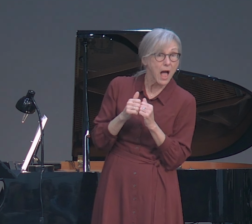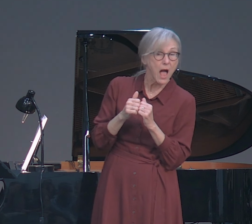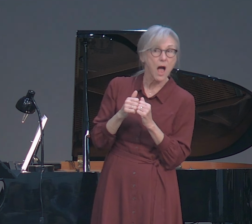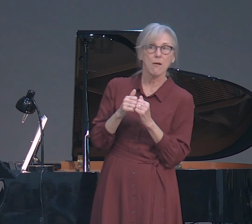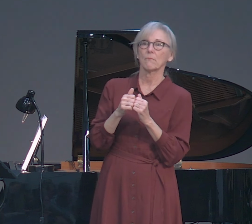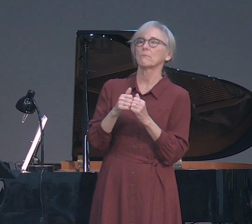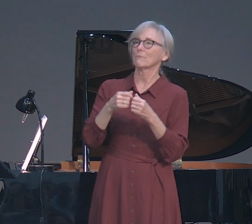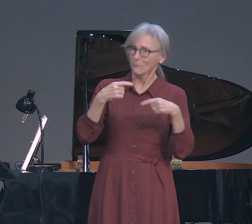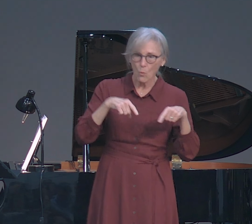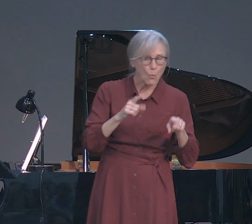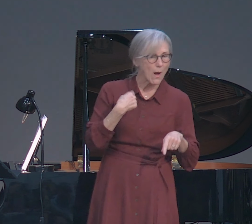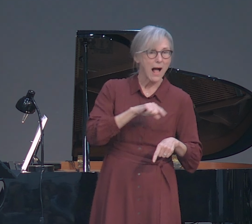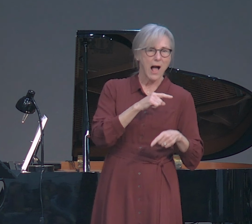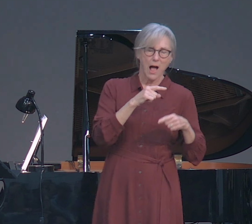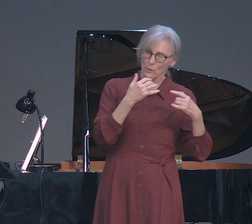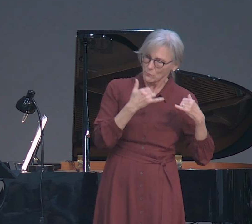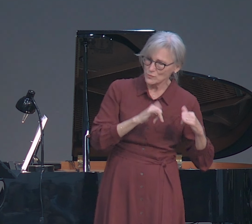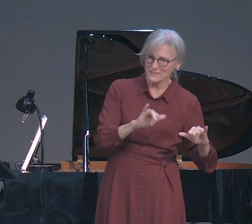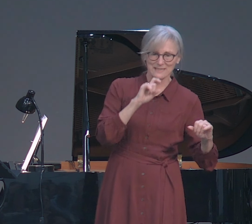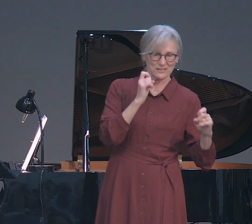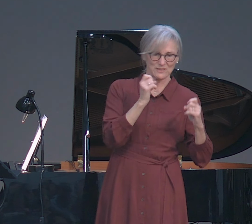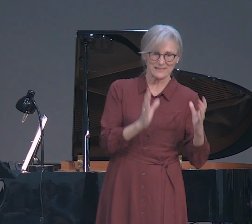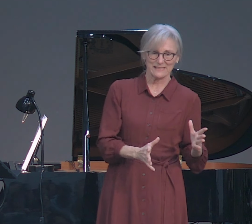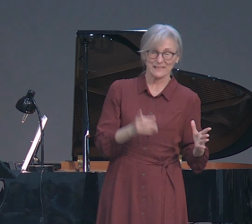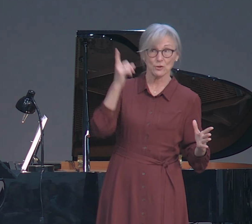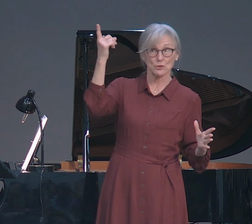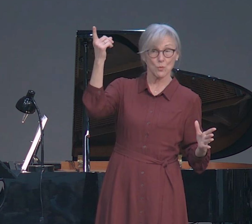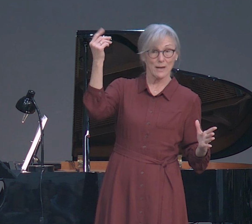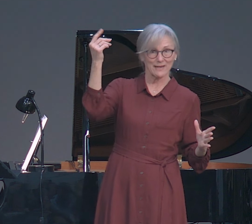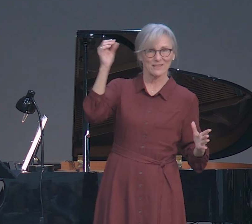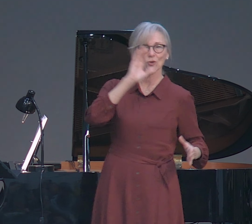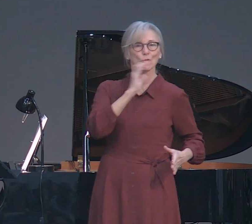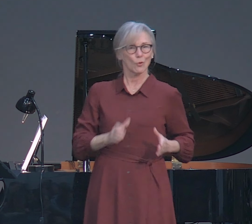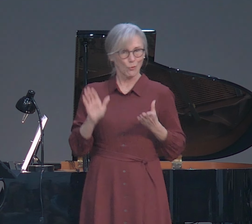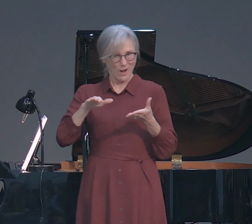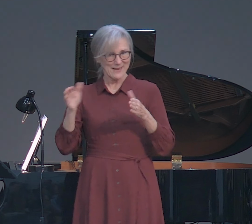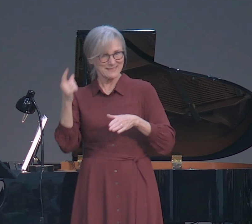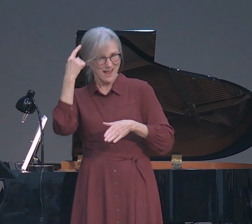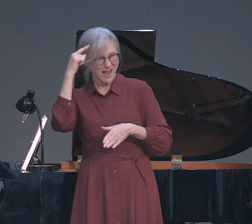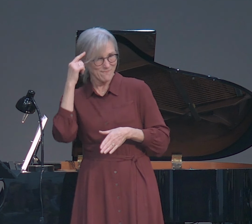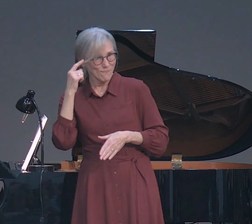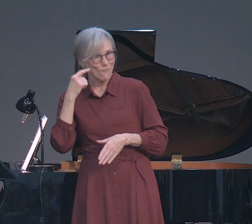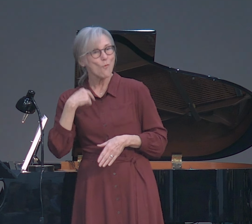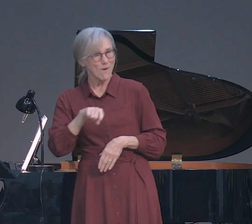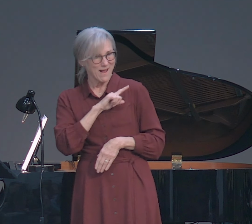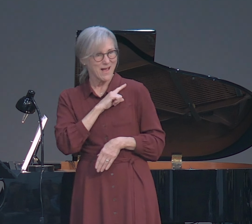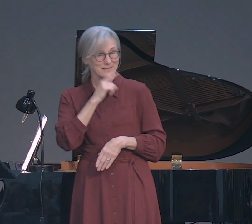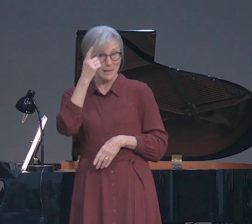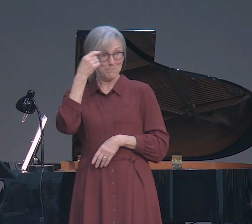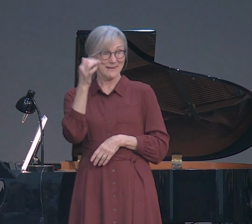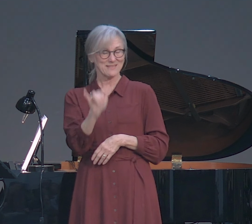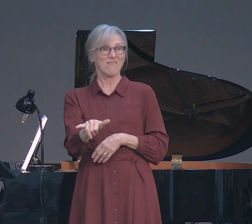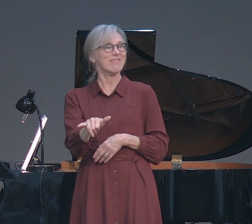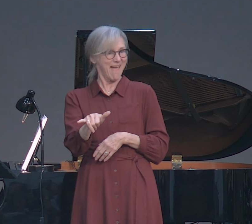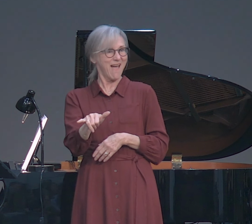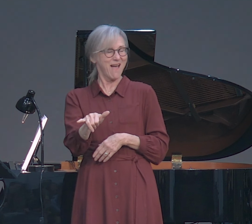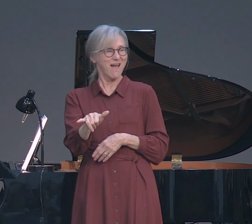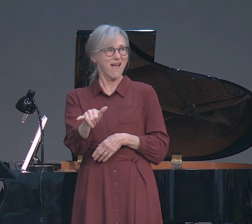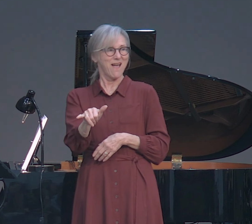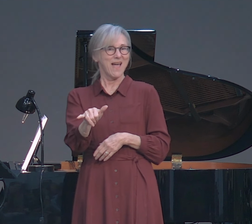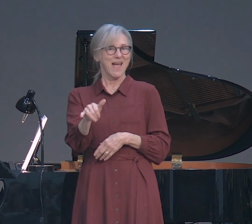while we were still sinners, Christ died for us. Since therefore we have now